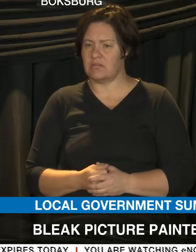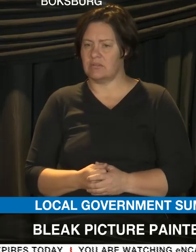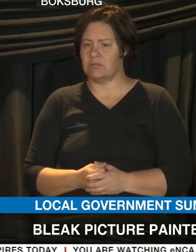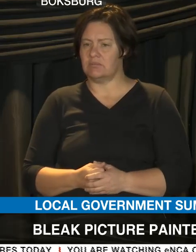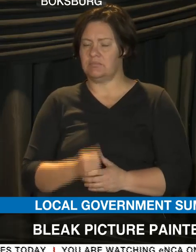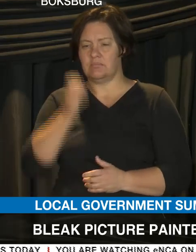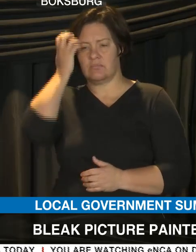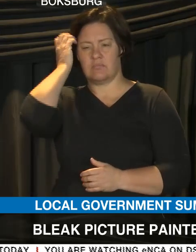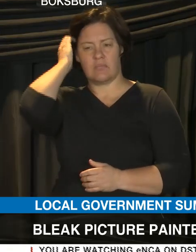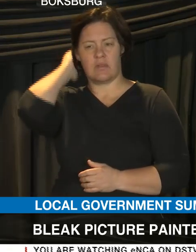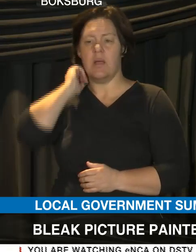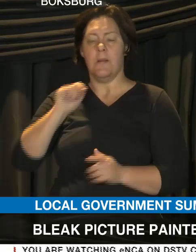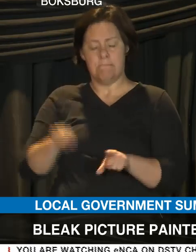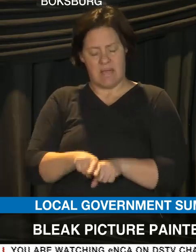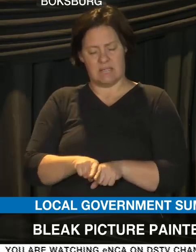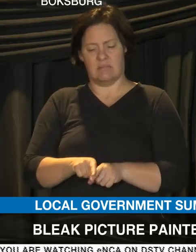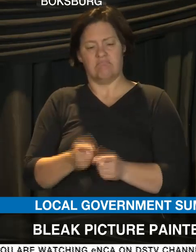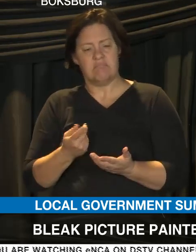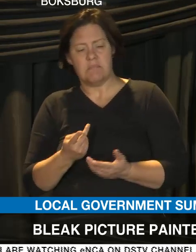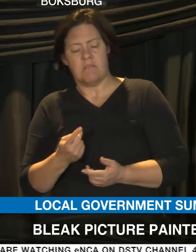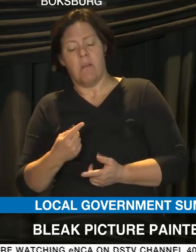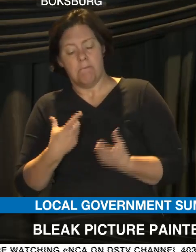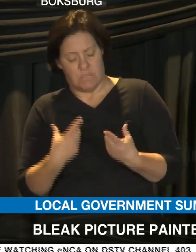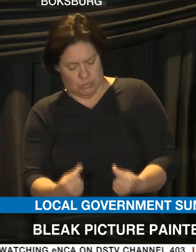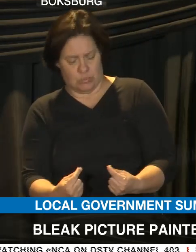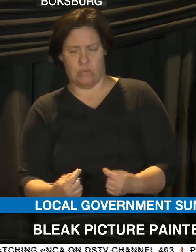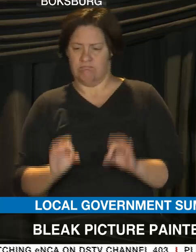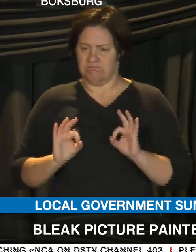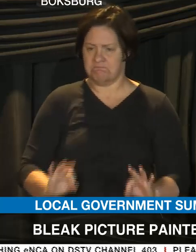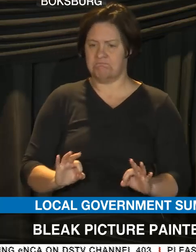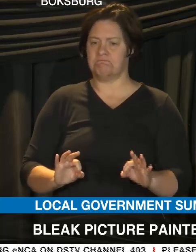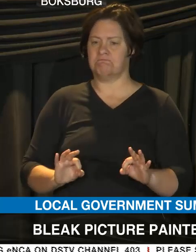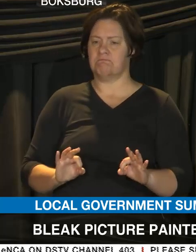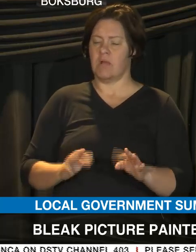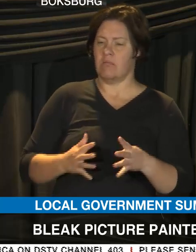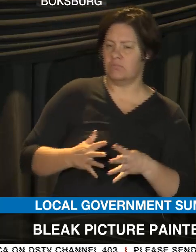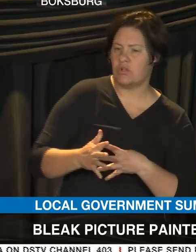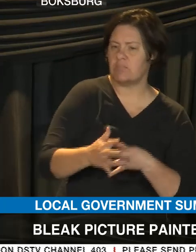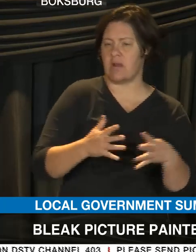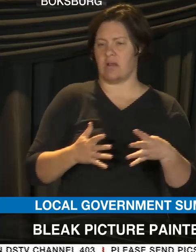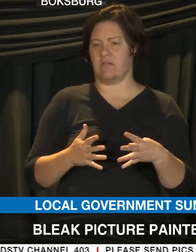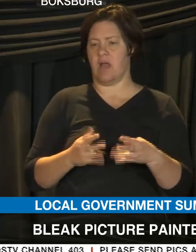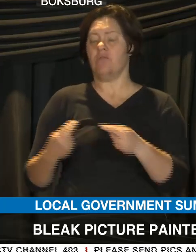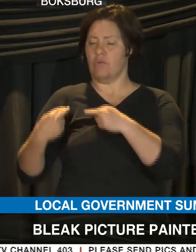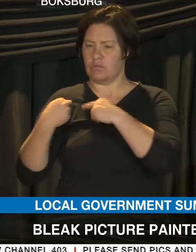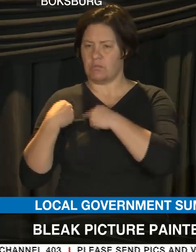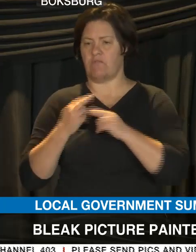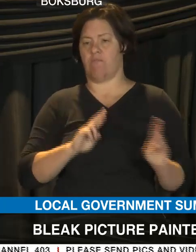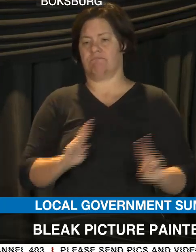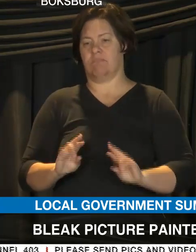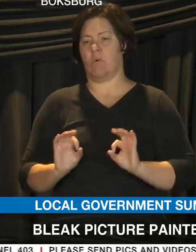them out in an accountable, transparent, efficient, as well as effective and responsive